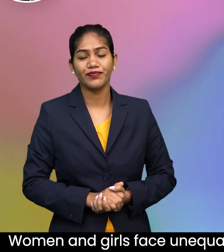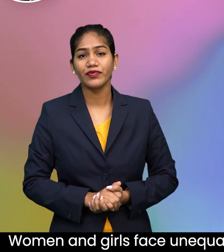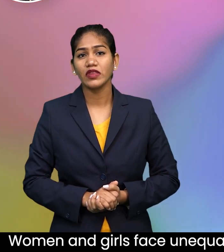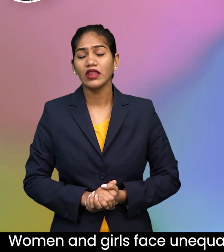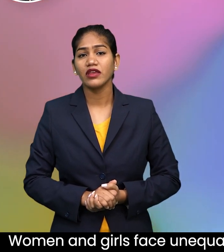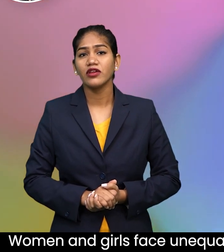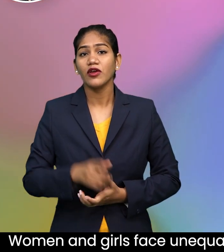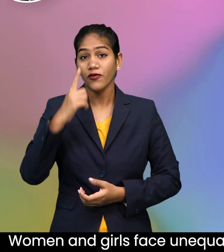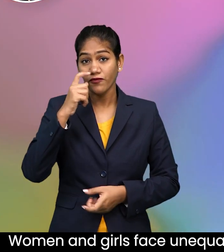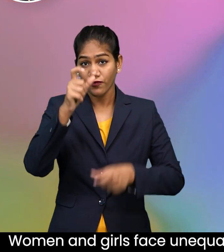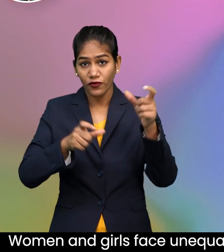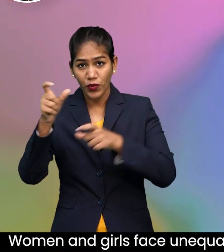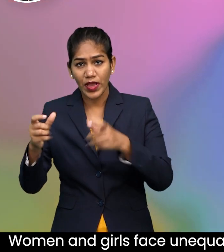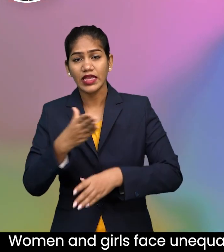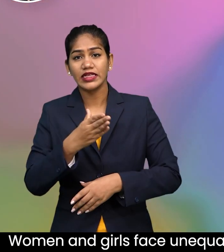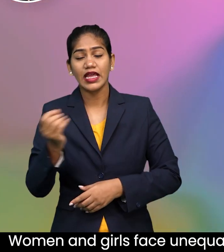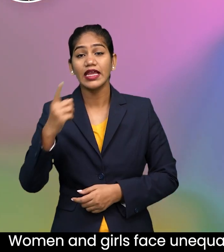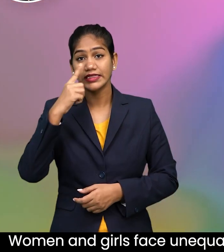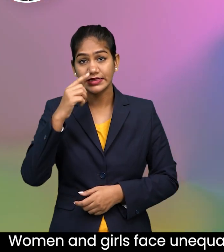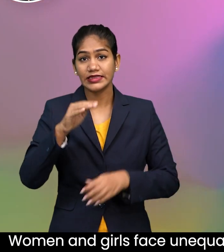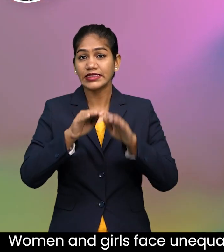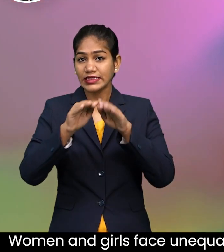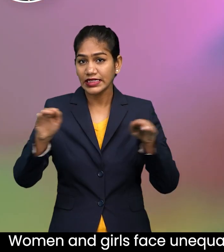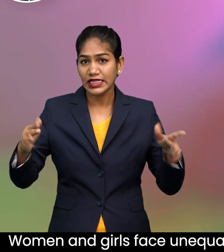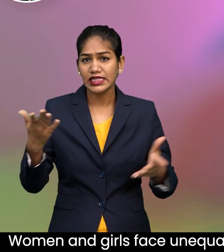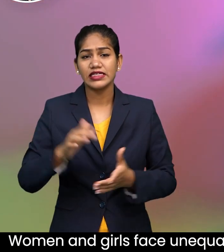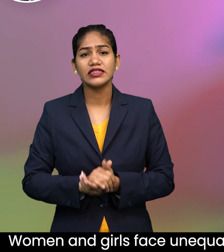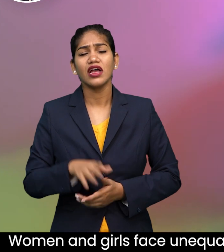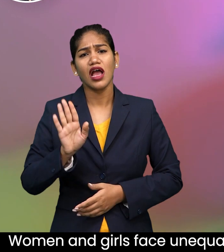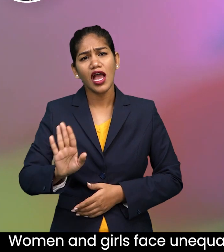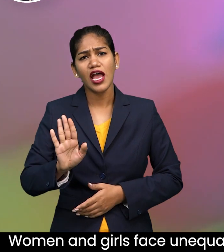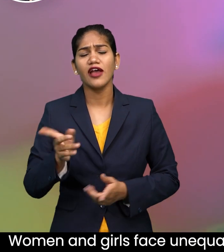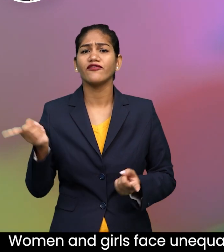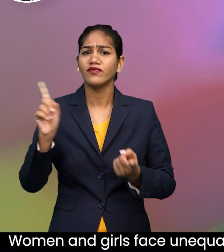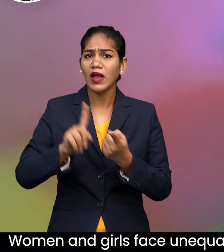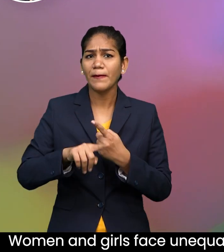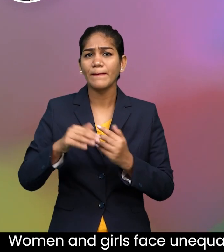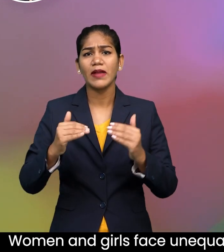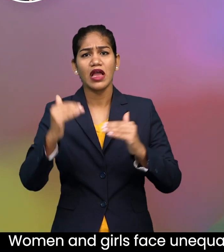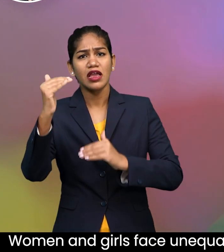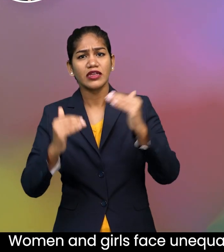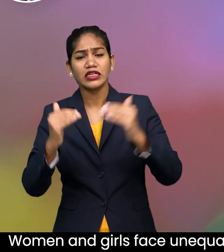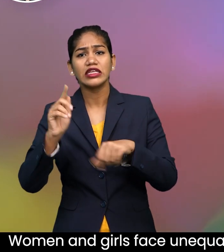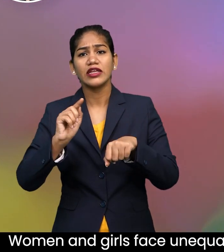Women and girls face unequal opportunities for education and